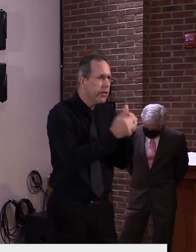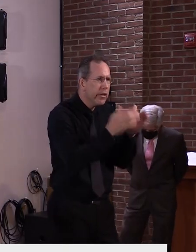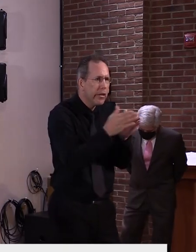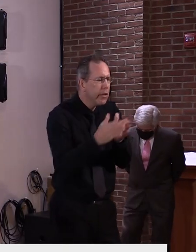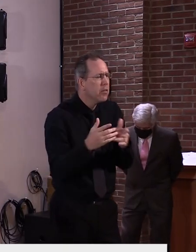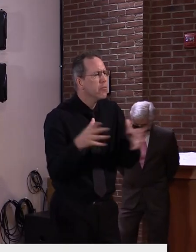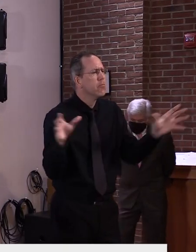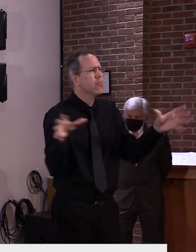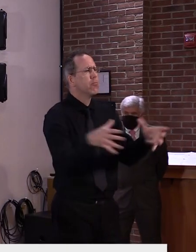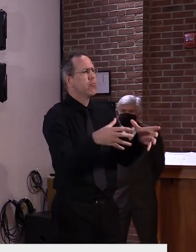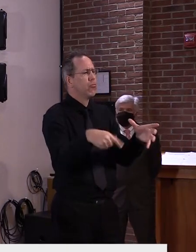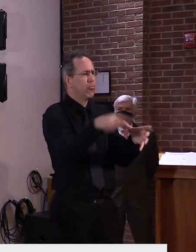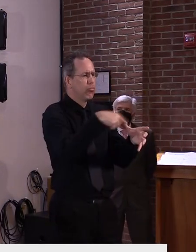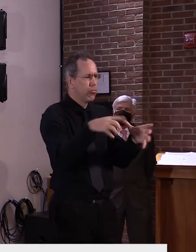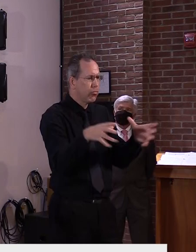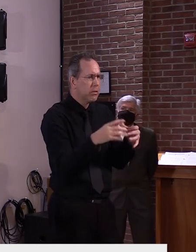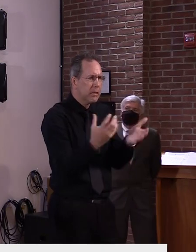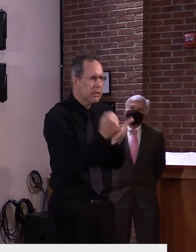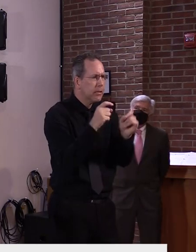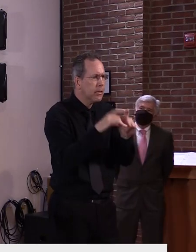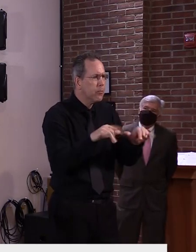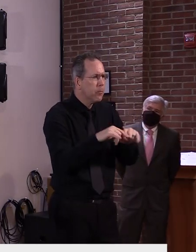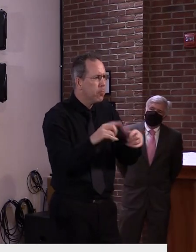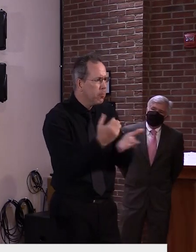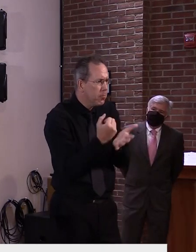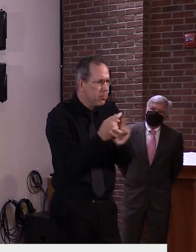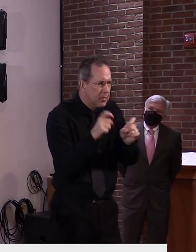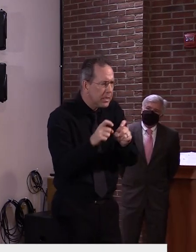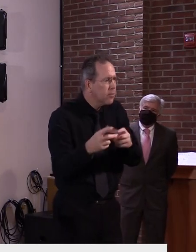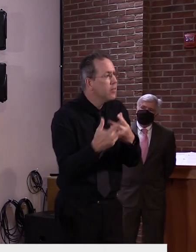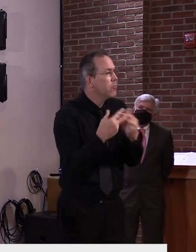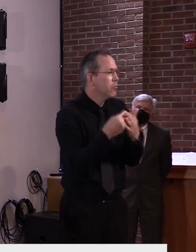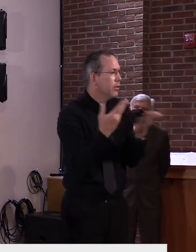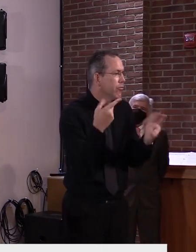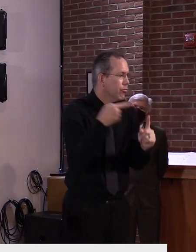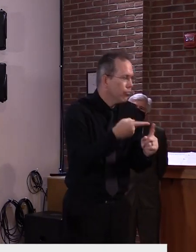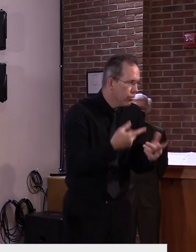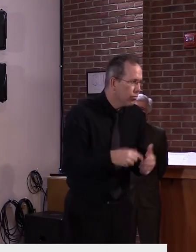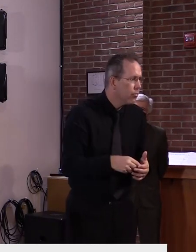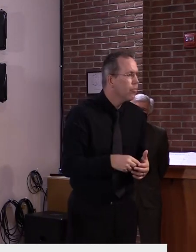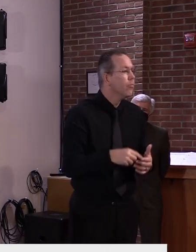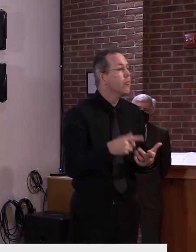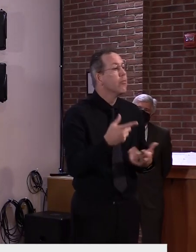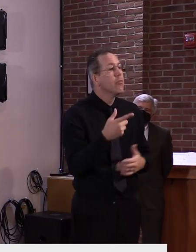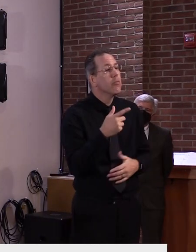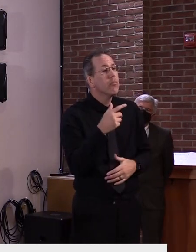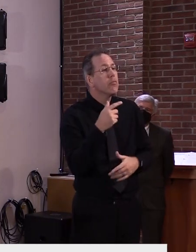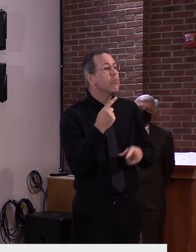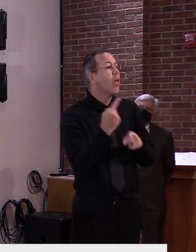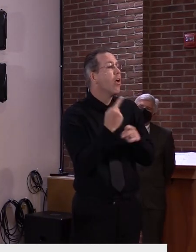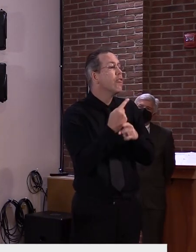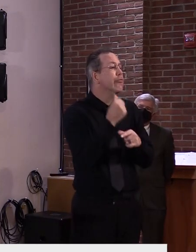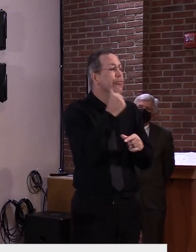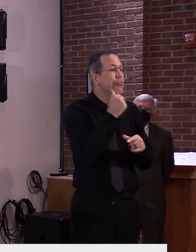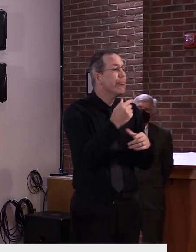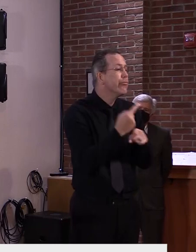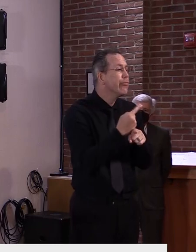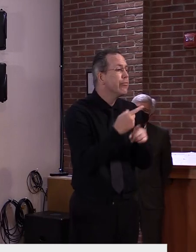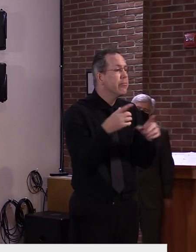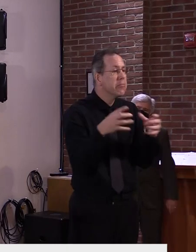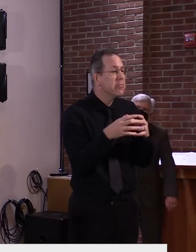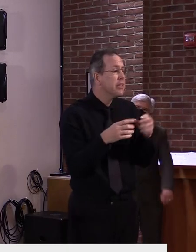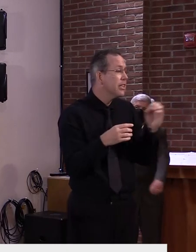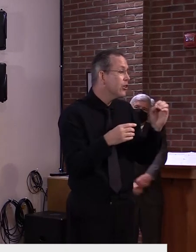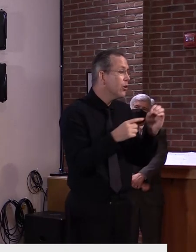day, we may have 0 to 2 positives, or we may have 17 positives. We're in that